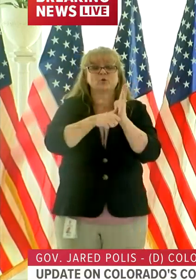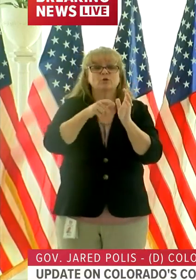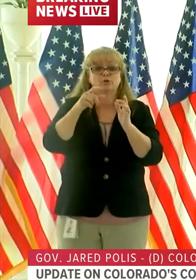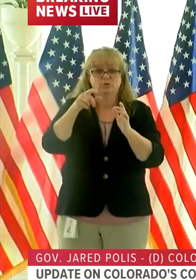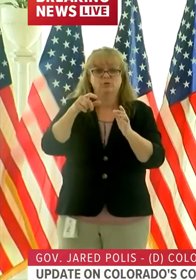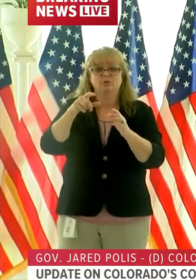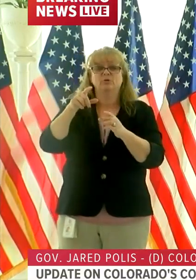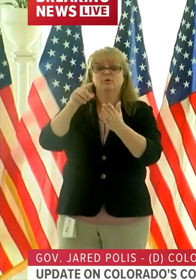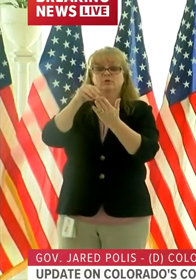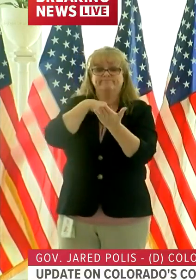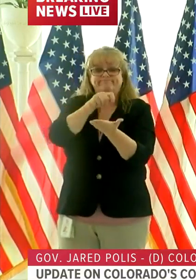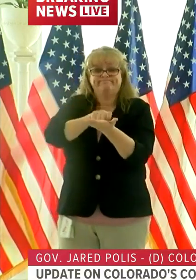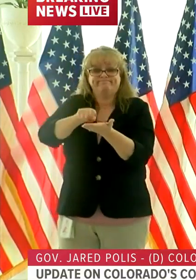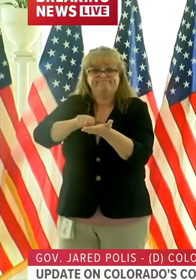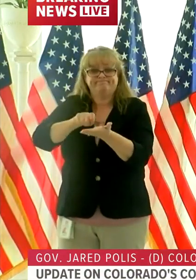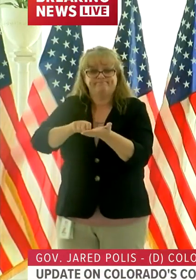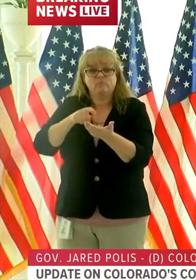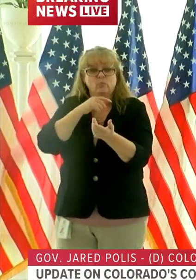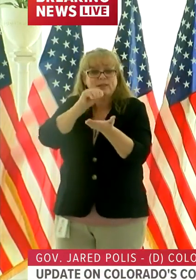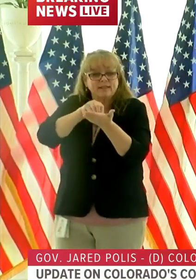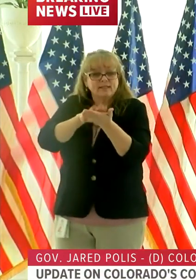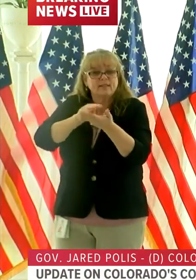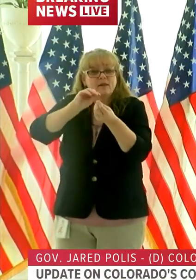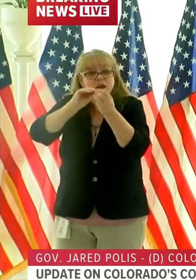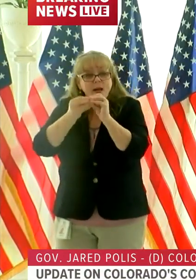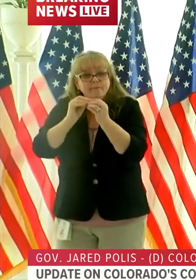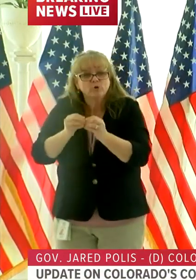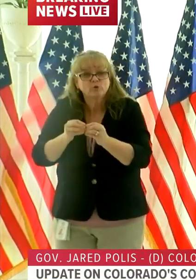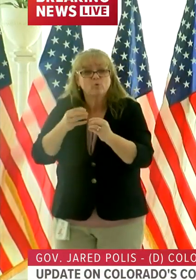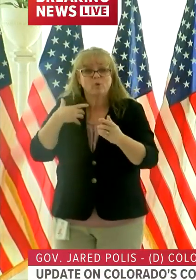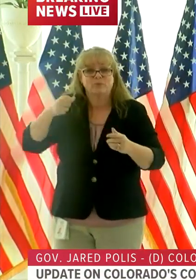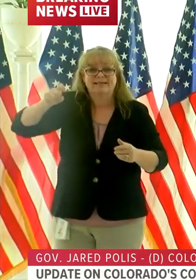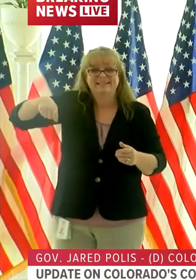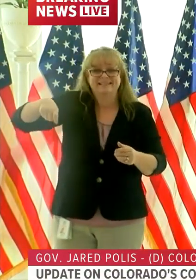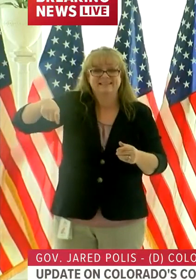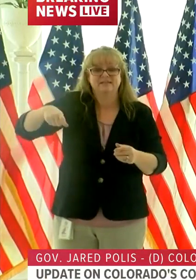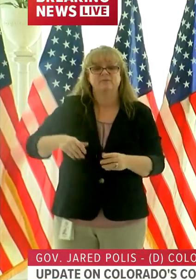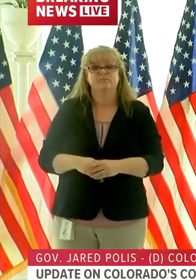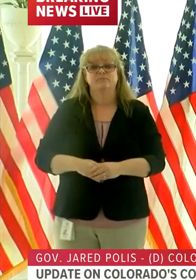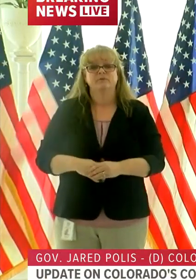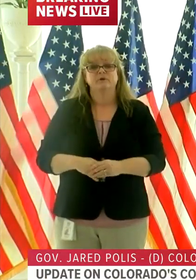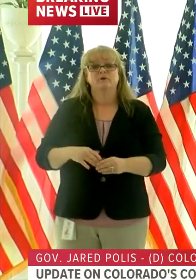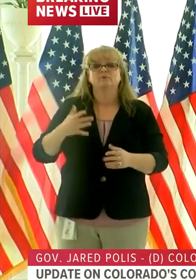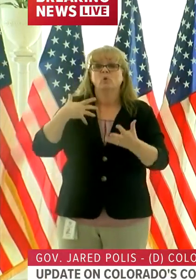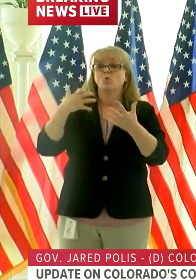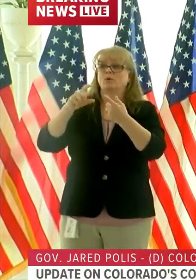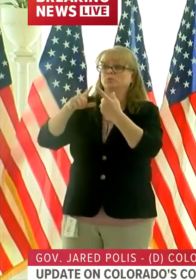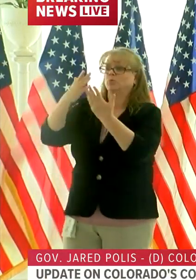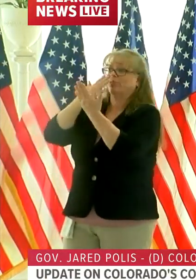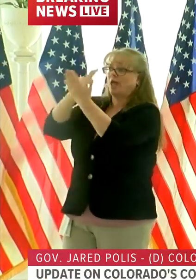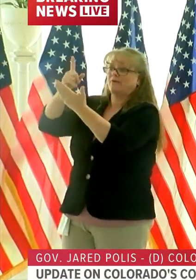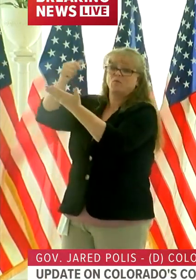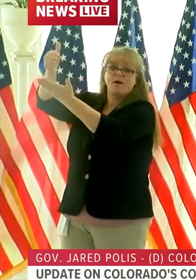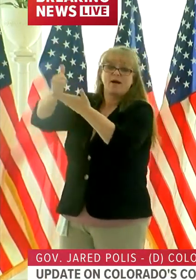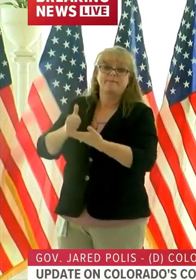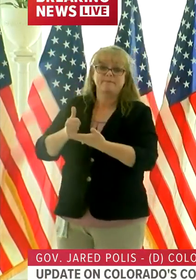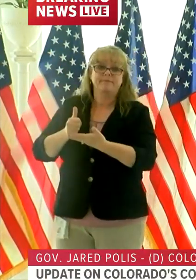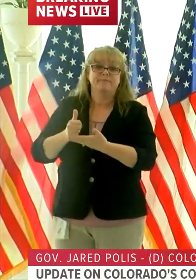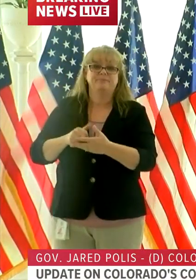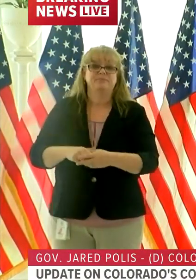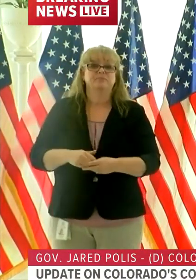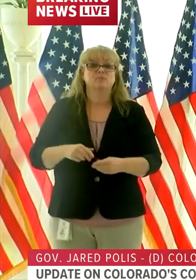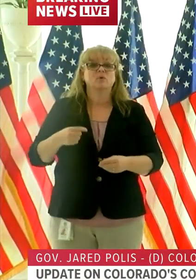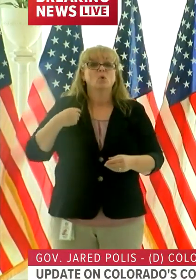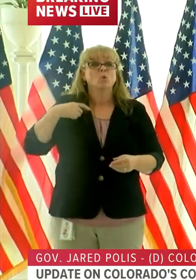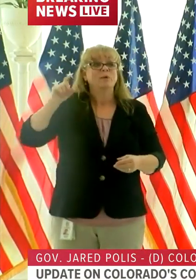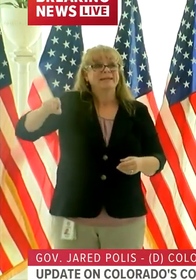ass. And we appreciate any and all help. And timelines are so important because what we need from FEMA and what we need from any supplier is really the